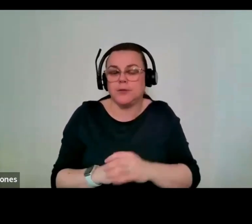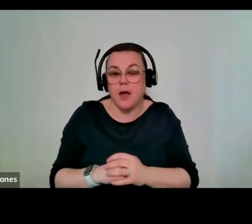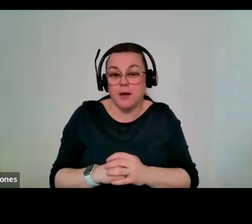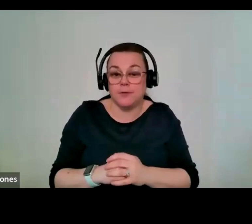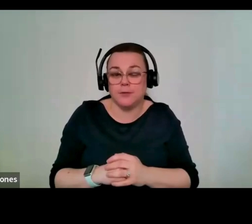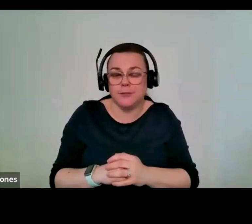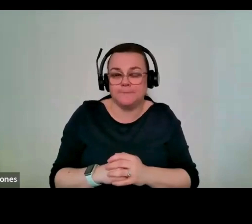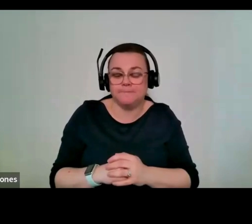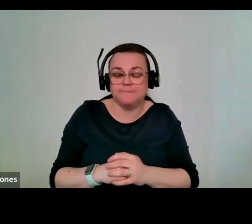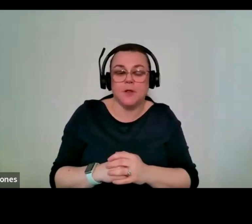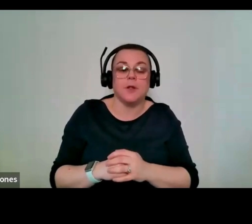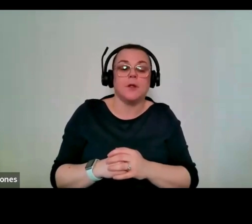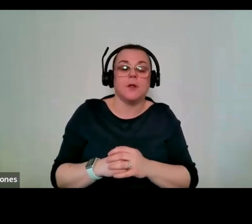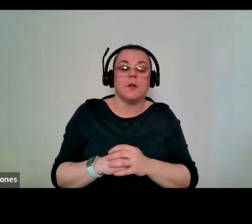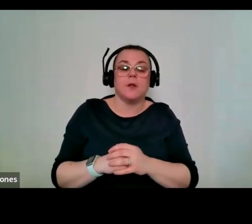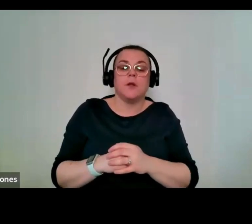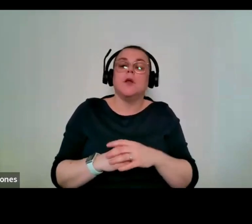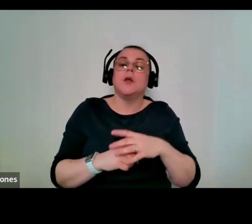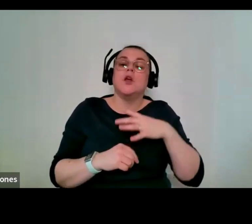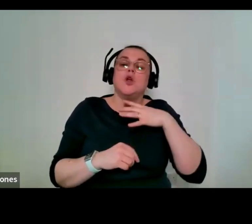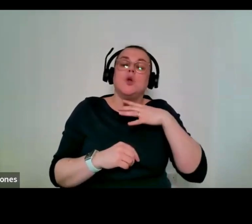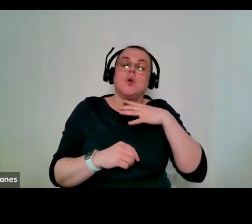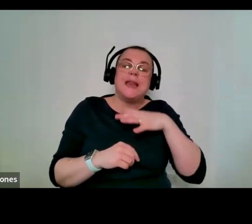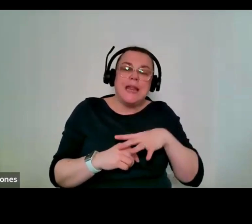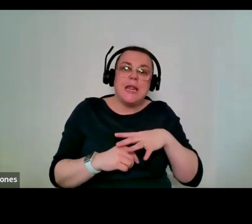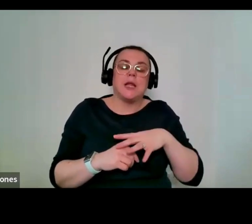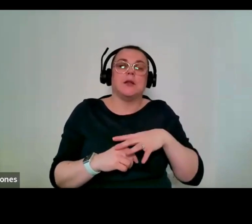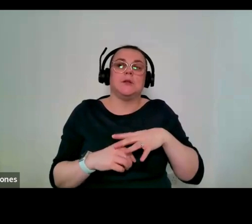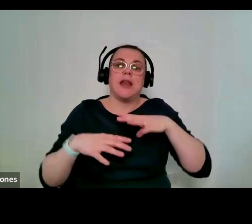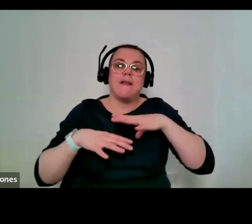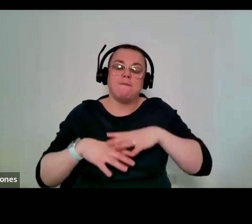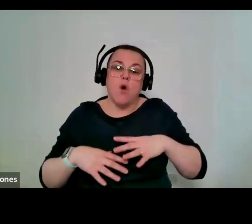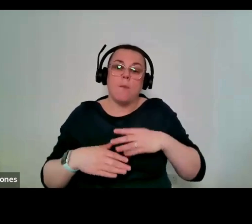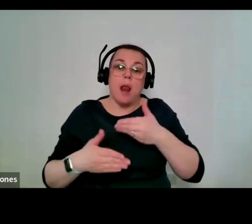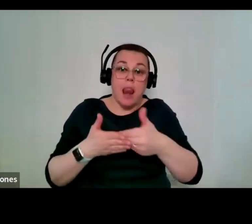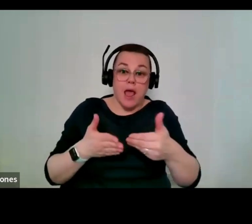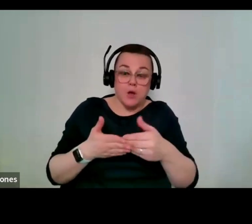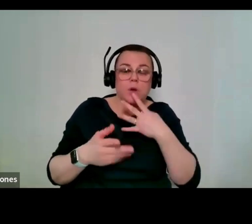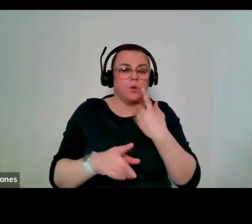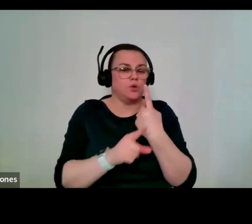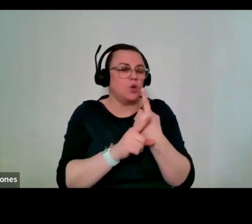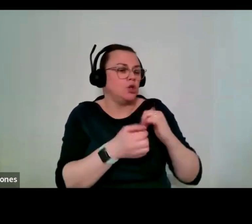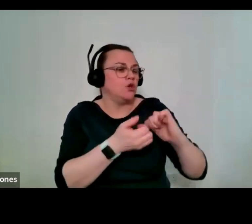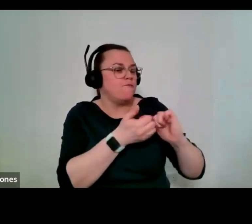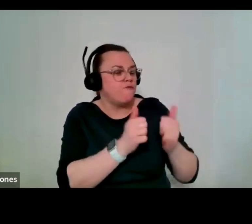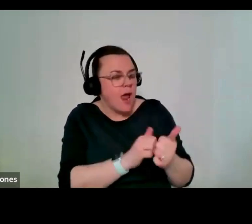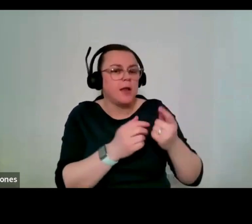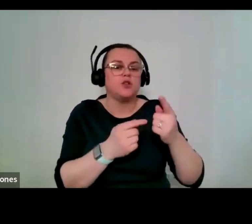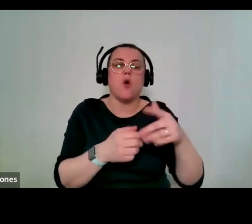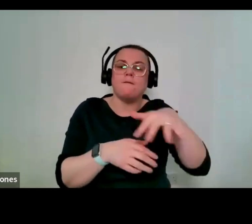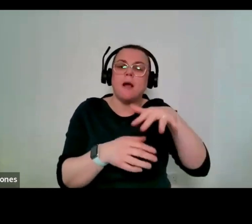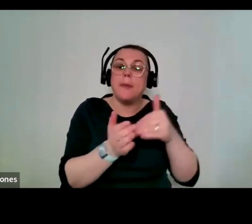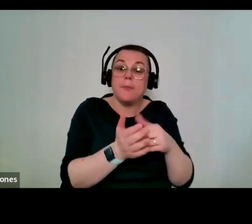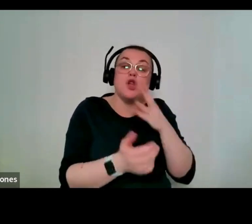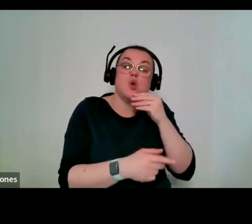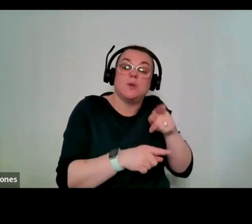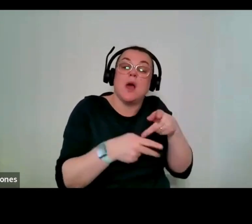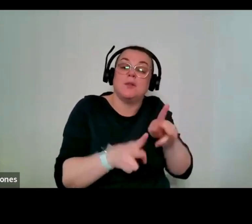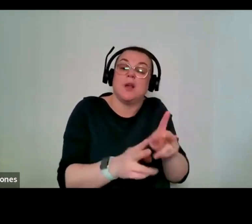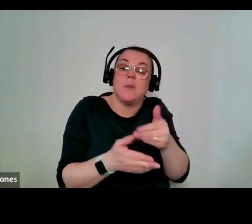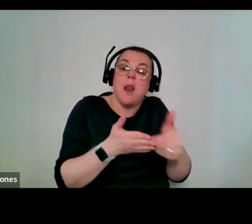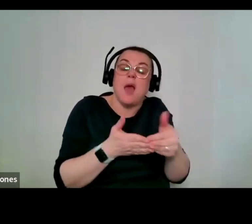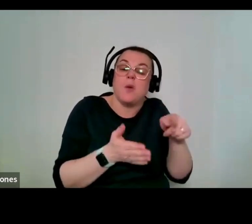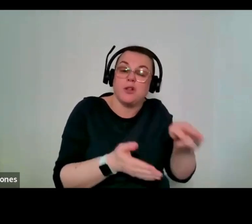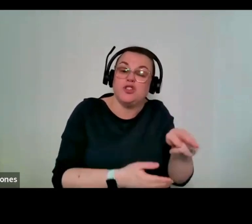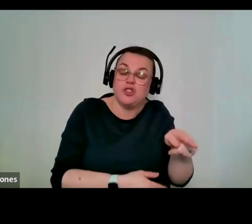there. Use the kind of informal language that you would use when you're speaking to a friend or a family member. So avoid any